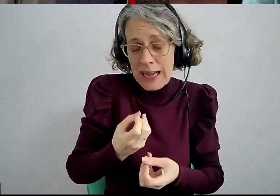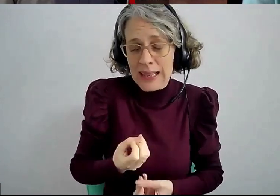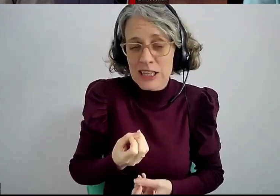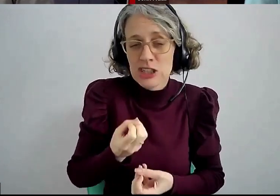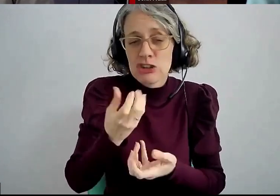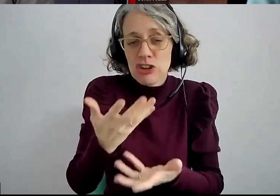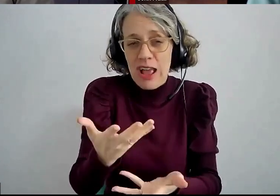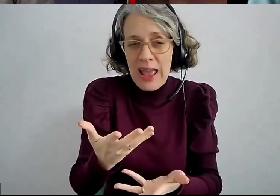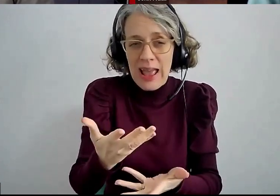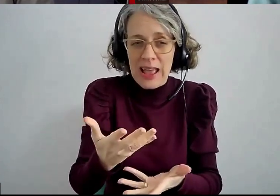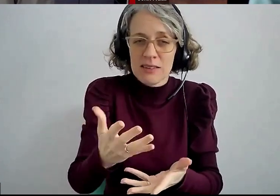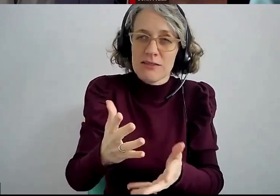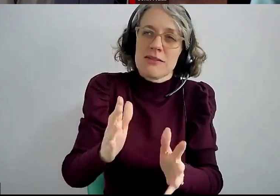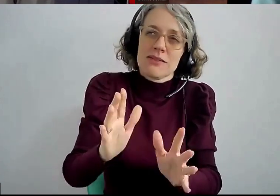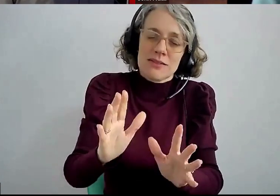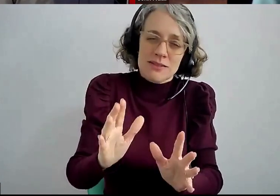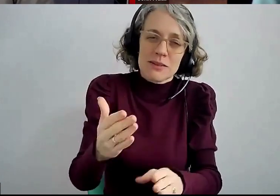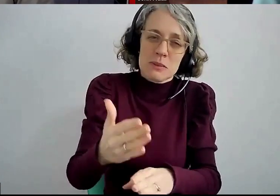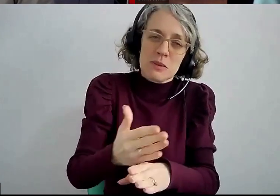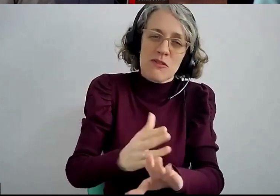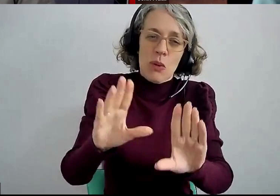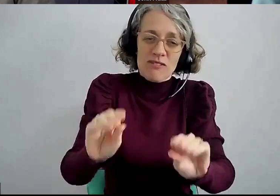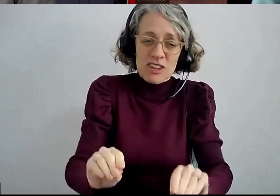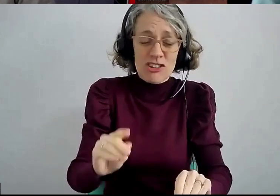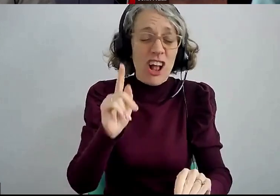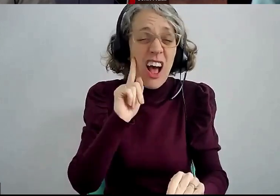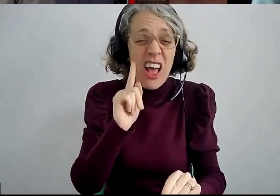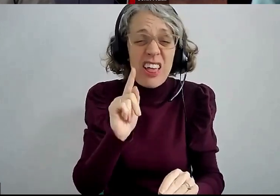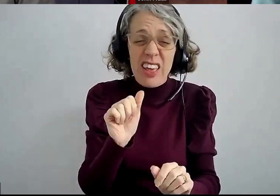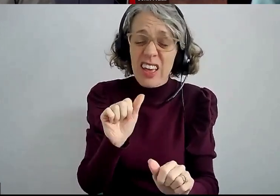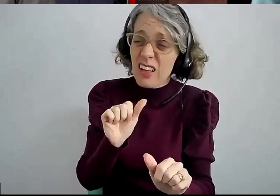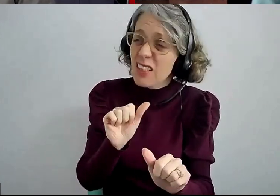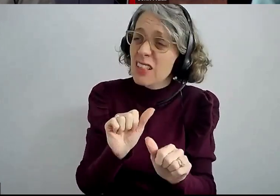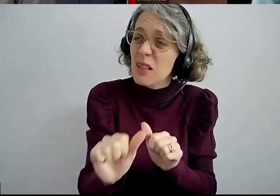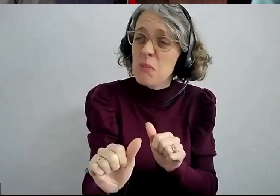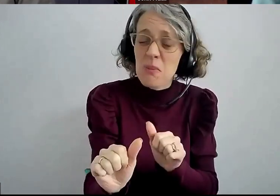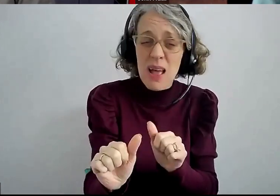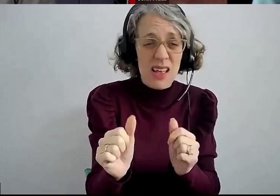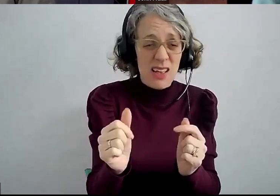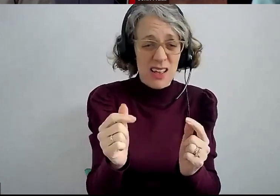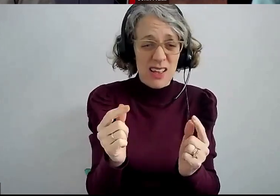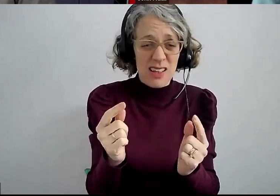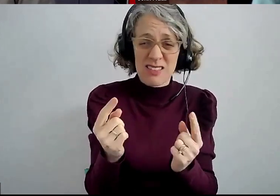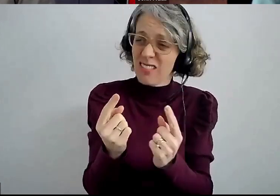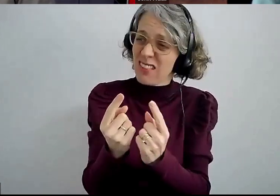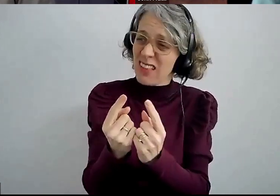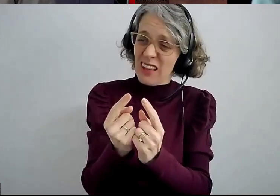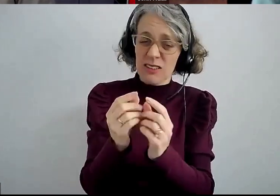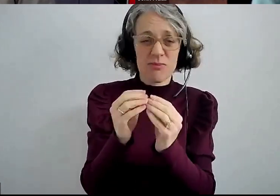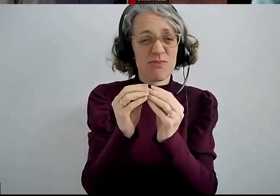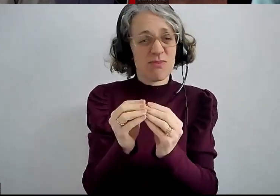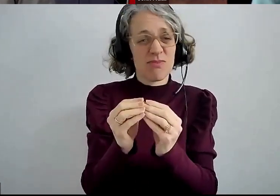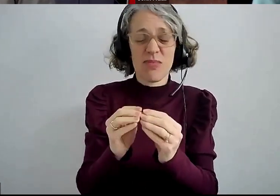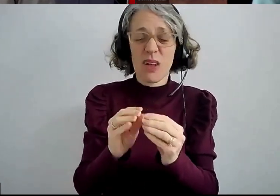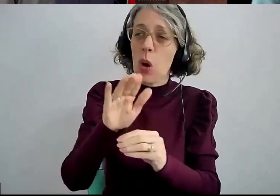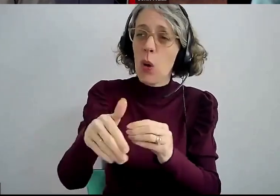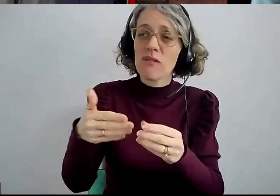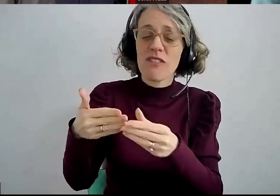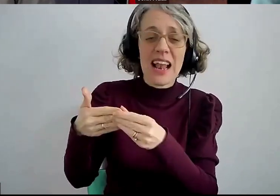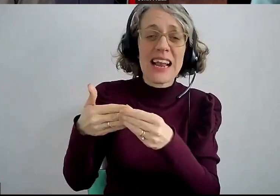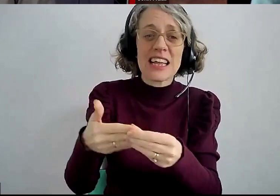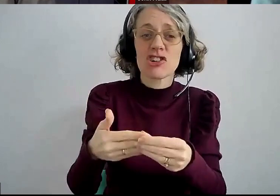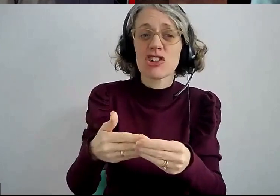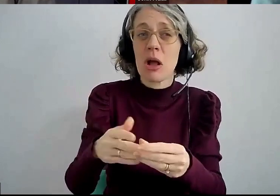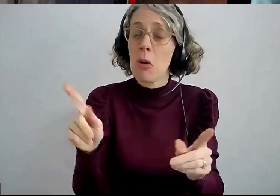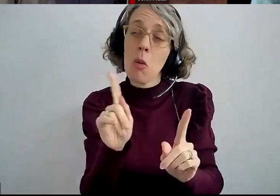in parting, I think the greatest thing ever said about leadership, at least as far as